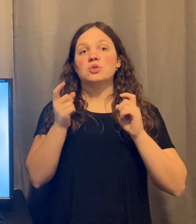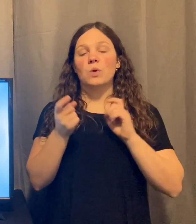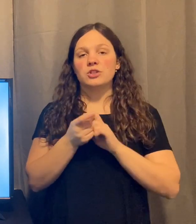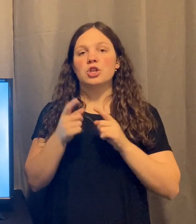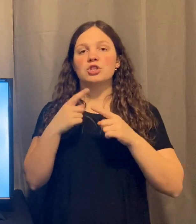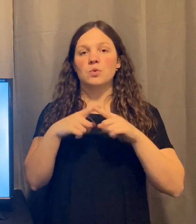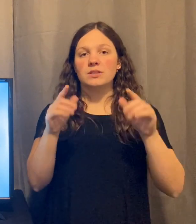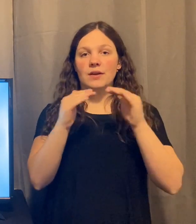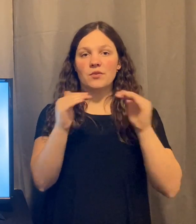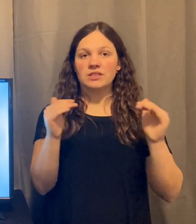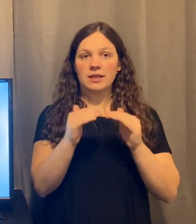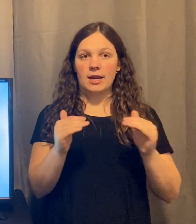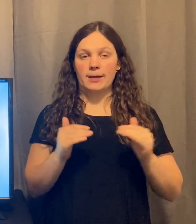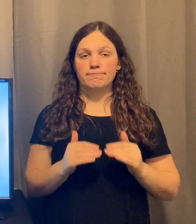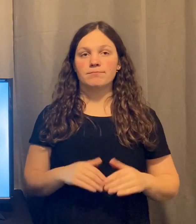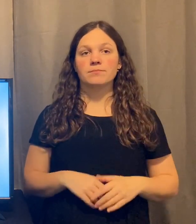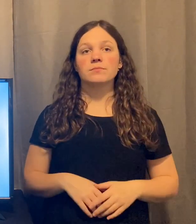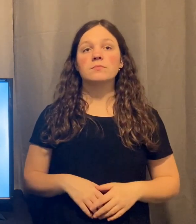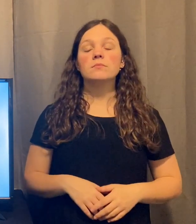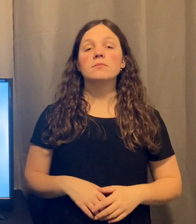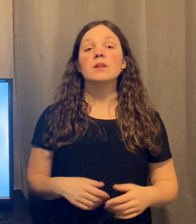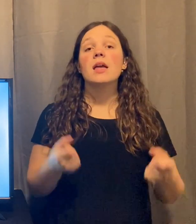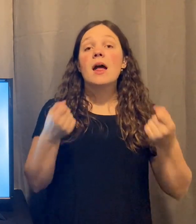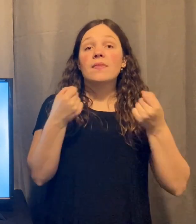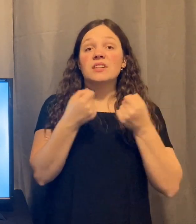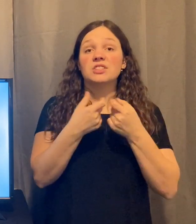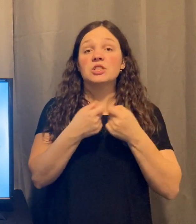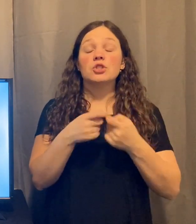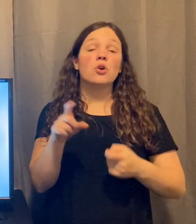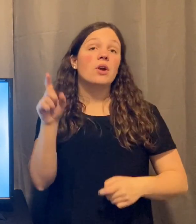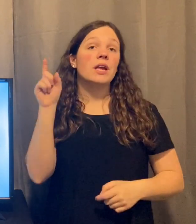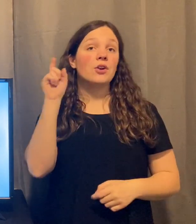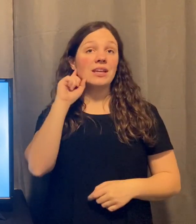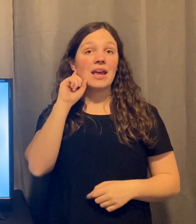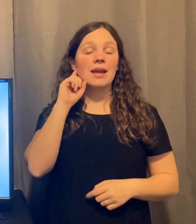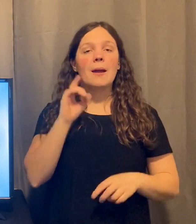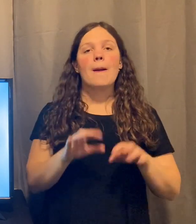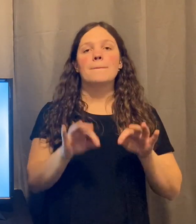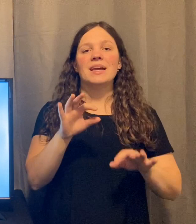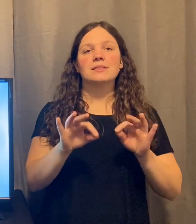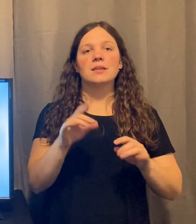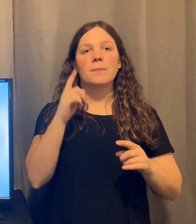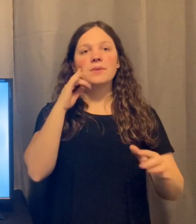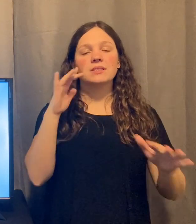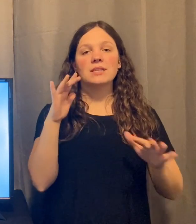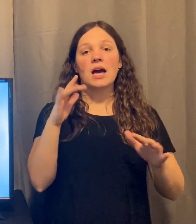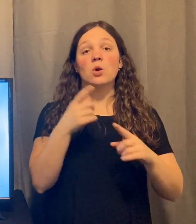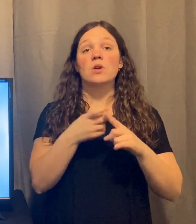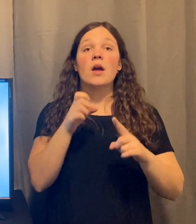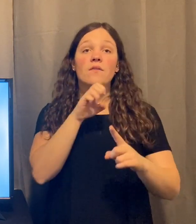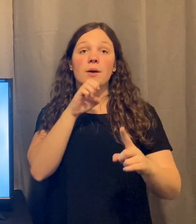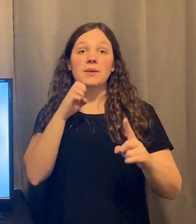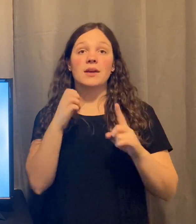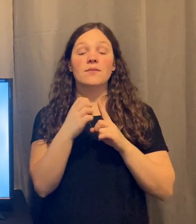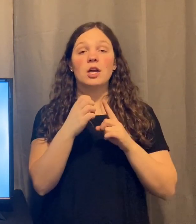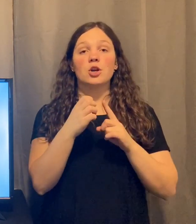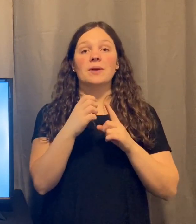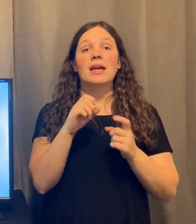switch to a different setting. The digital hearing aid picks up the sound from the environment